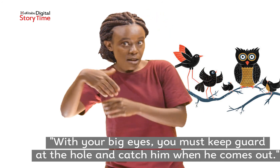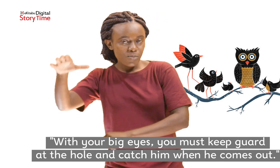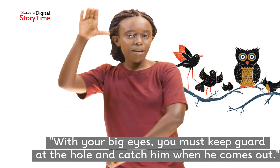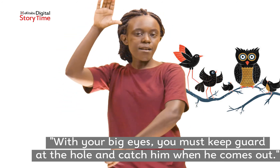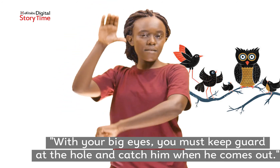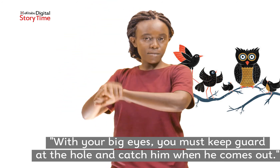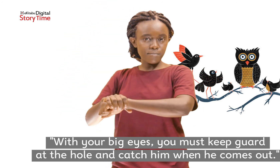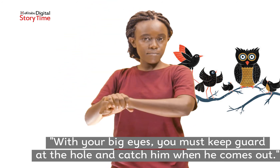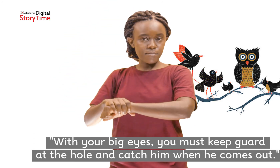comes out."